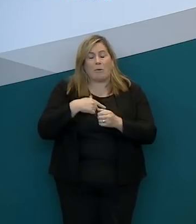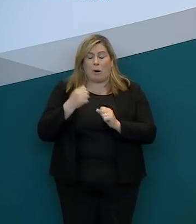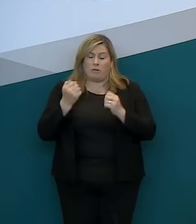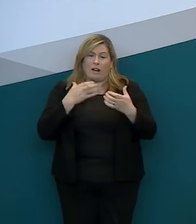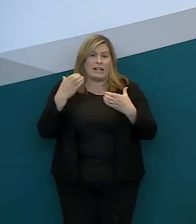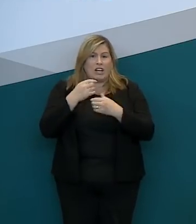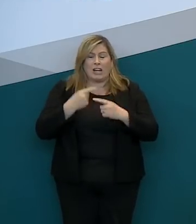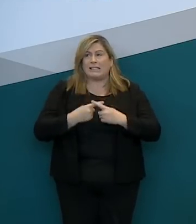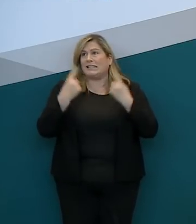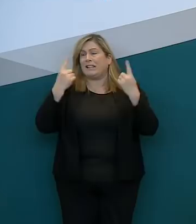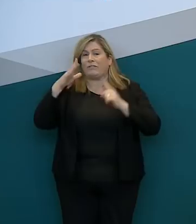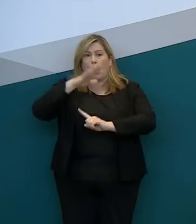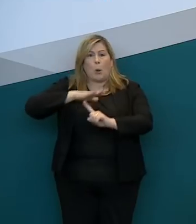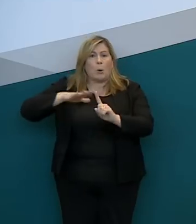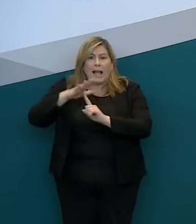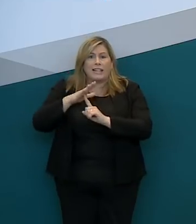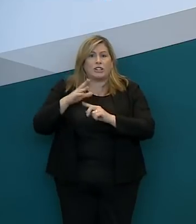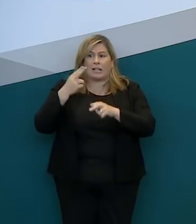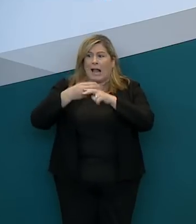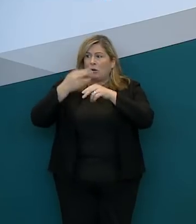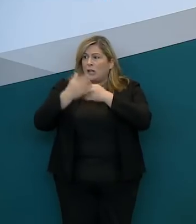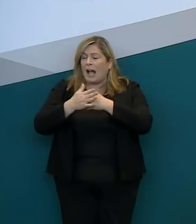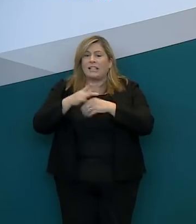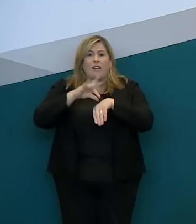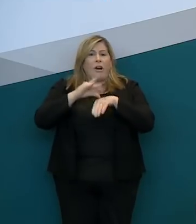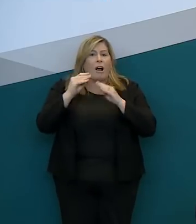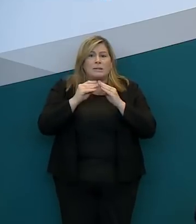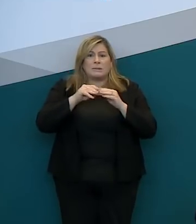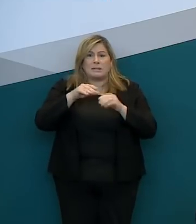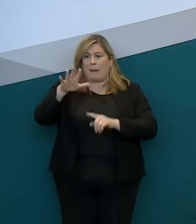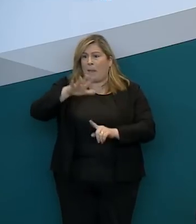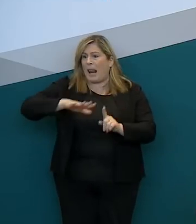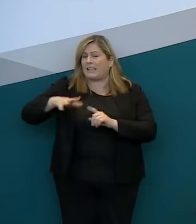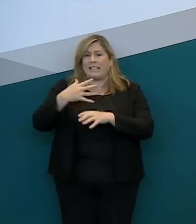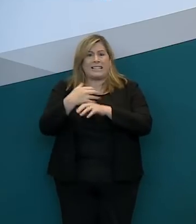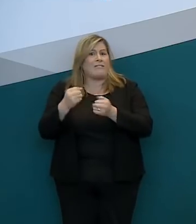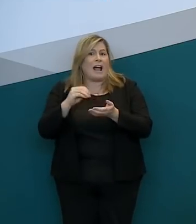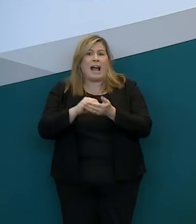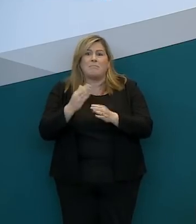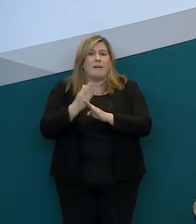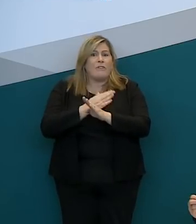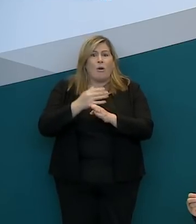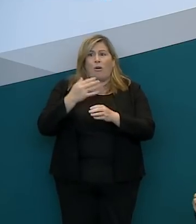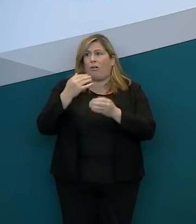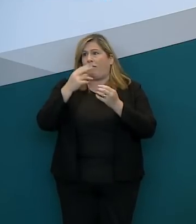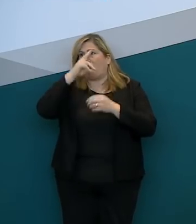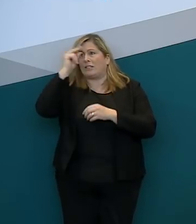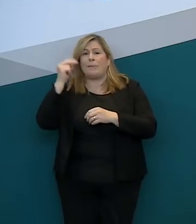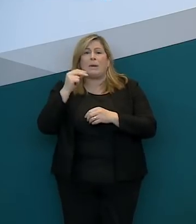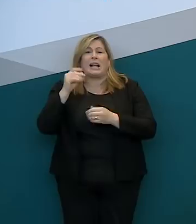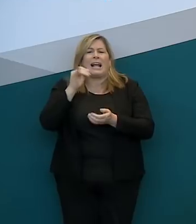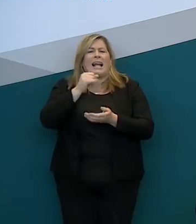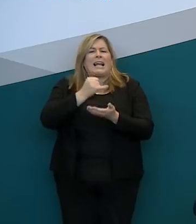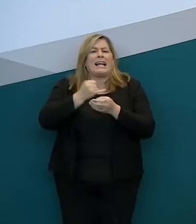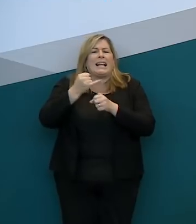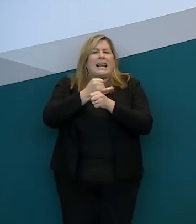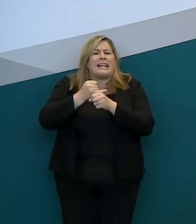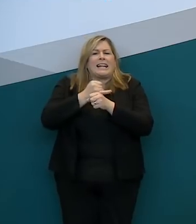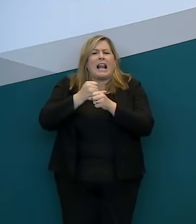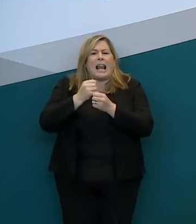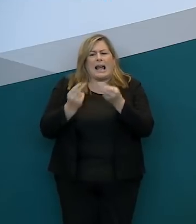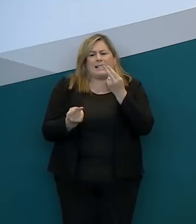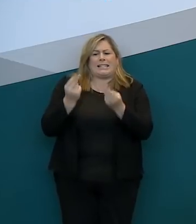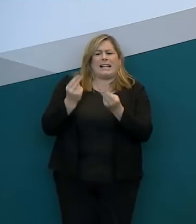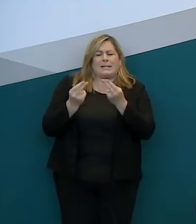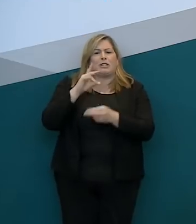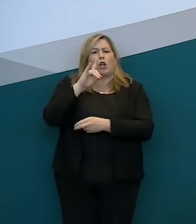locations, out of hospital, places that care didn't exist before, such as clinical assessment hubs. We've embraced